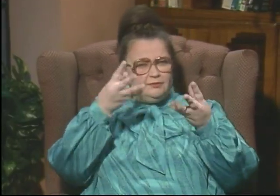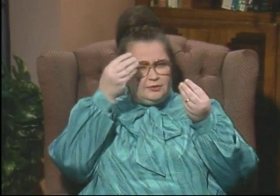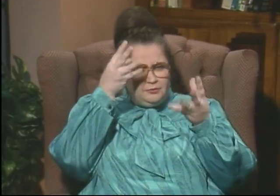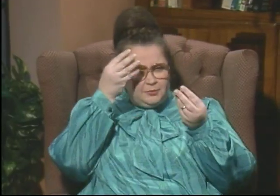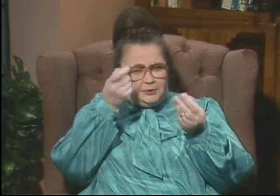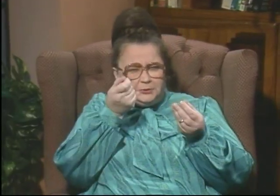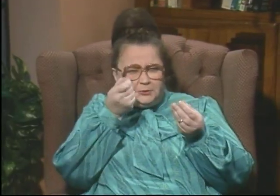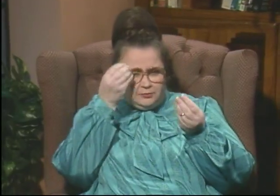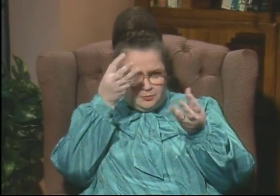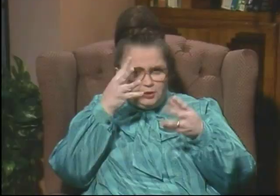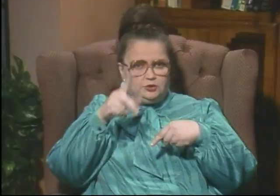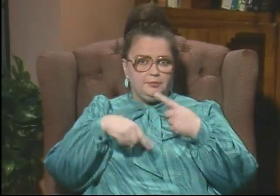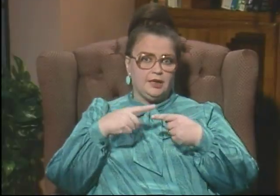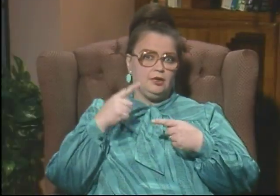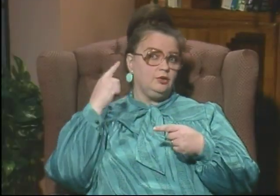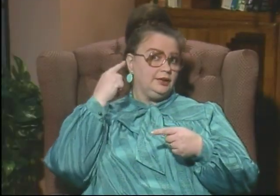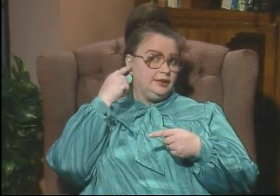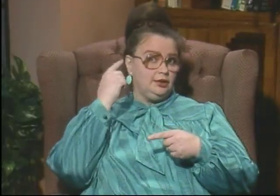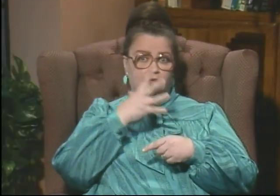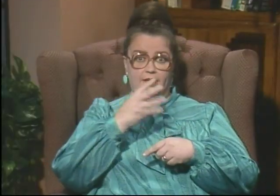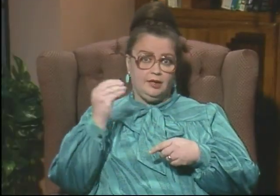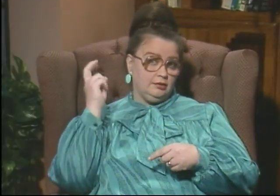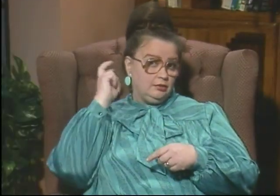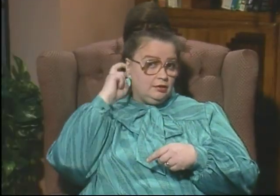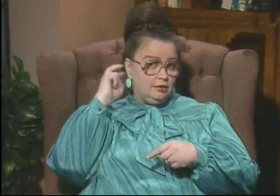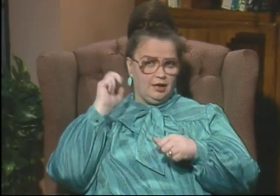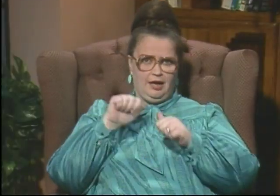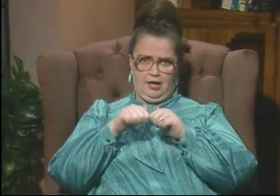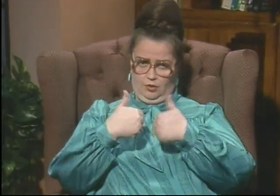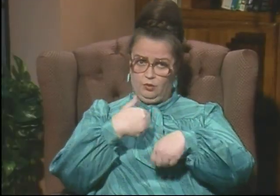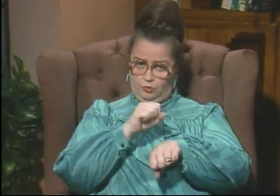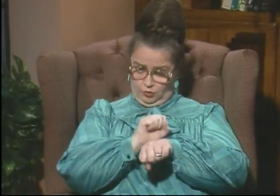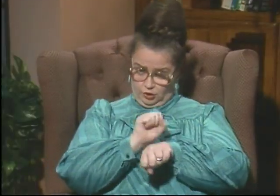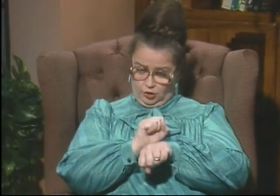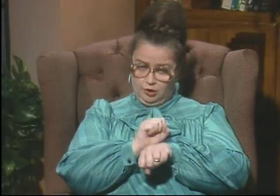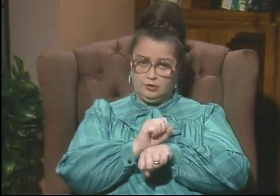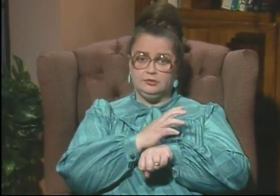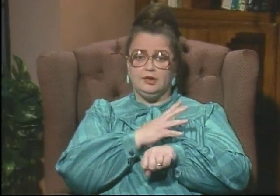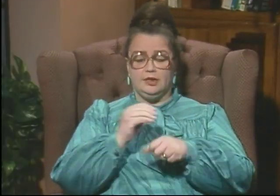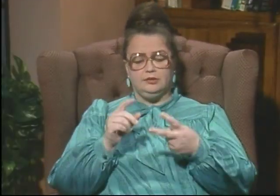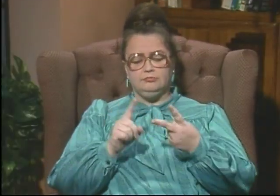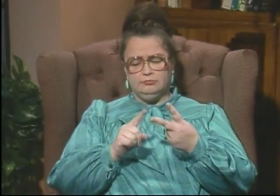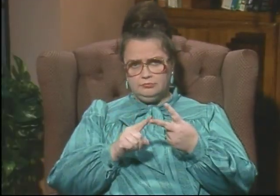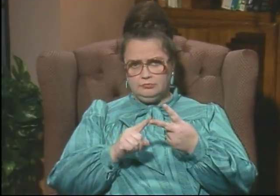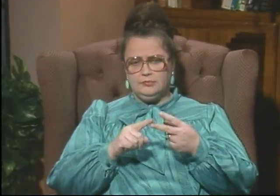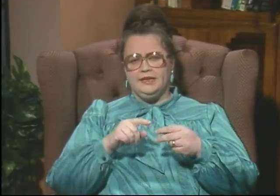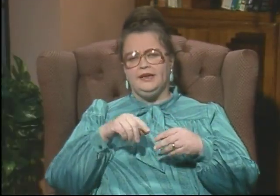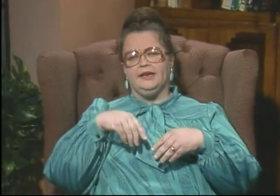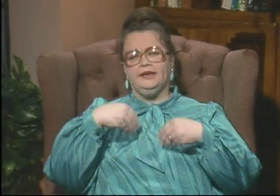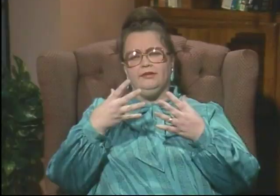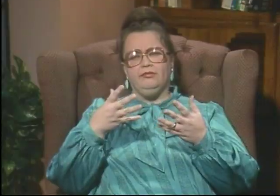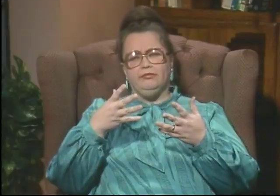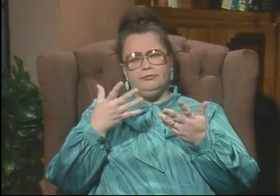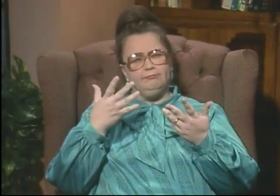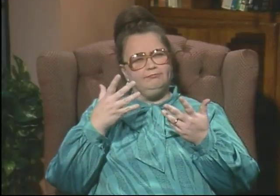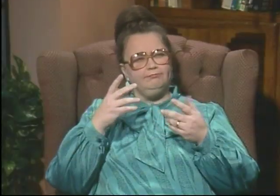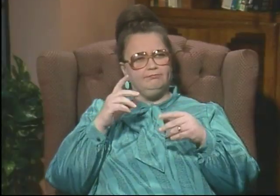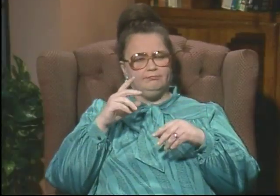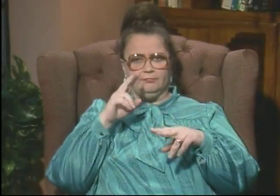First, we would like to give you some information about the ear and how the cochlear implant works. Secondly,